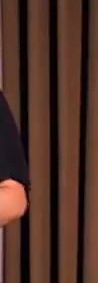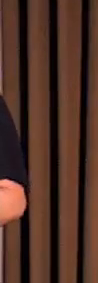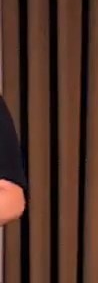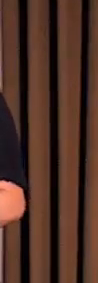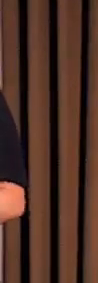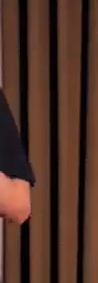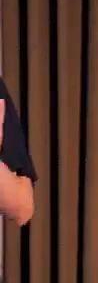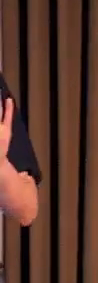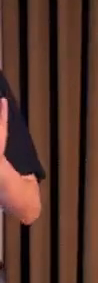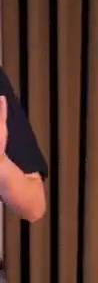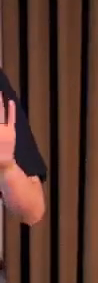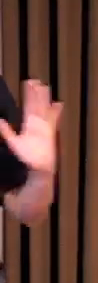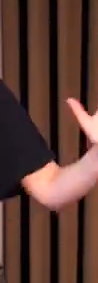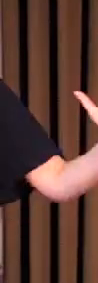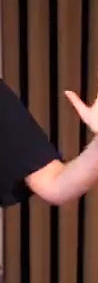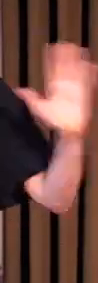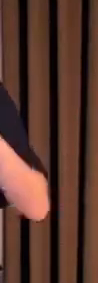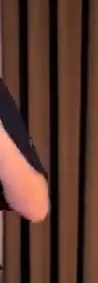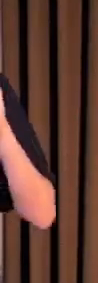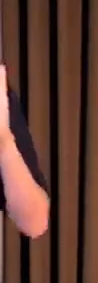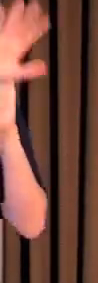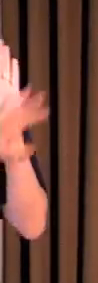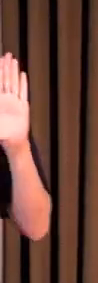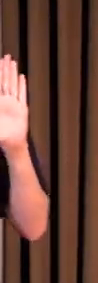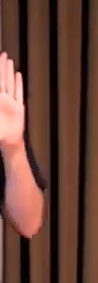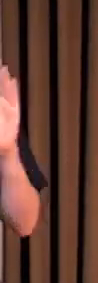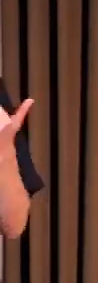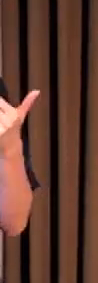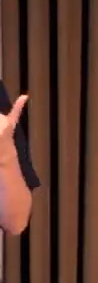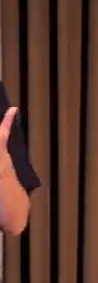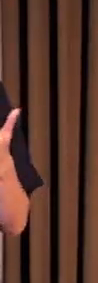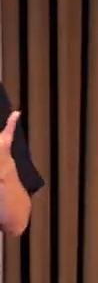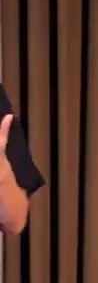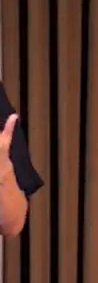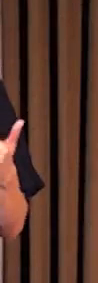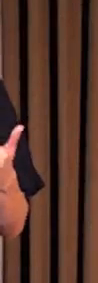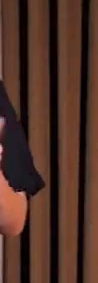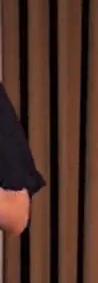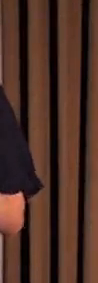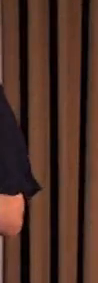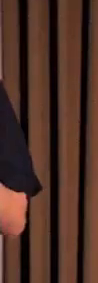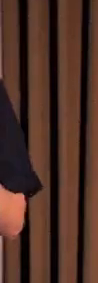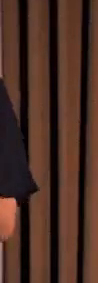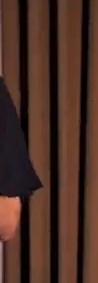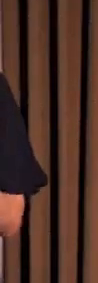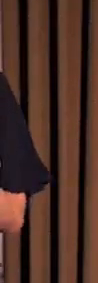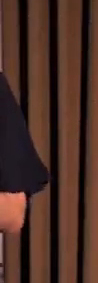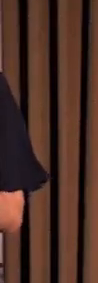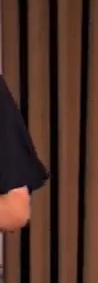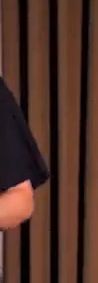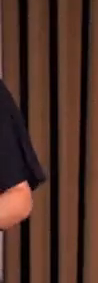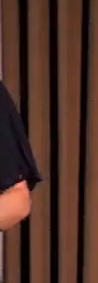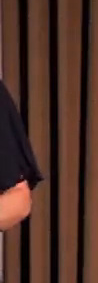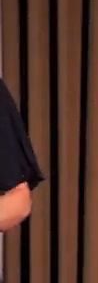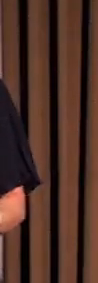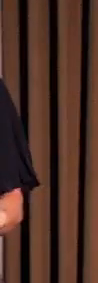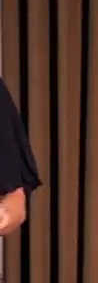98.2%. So for all practical purposes, virtually 100% of the COVID in Louisiana today is due to the Omicron